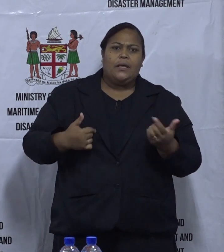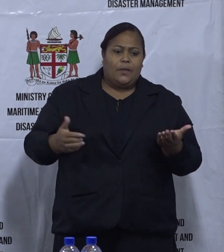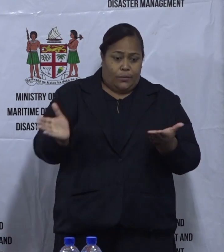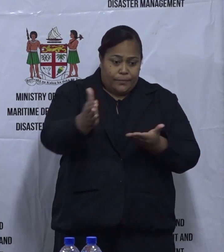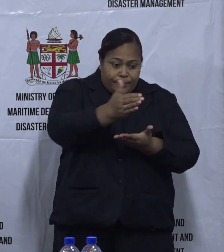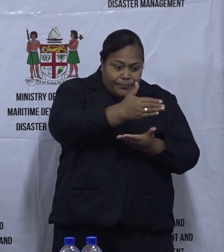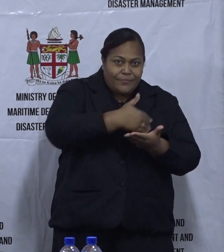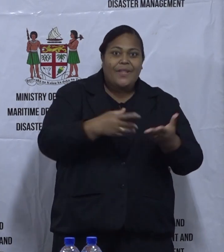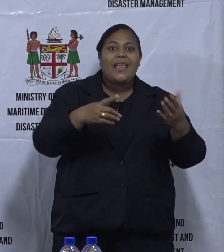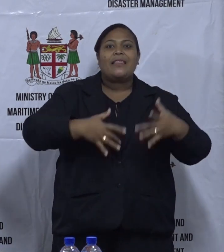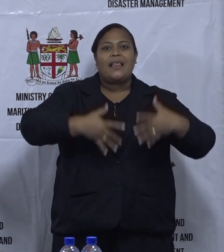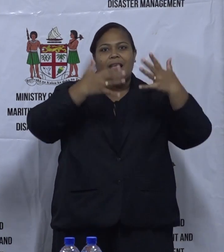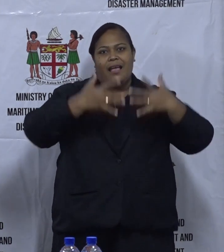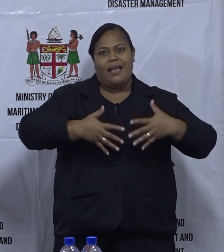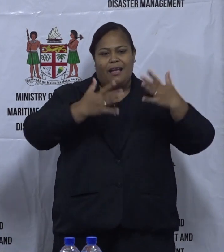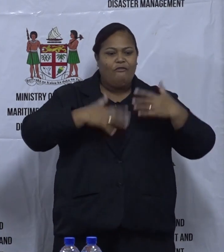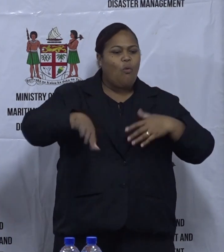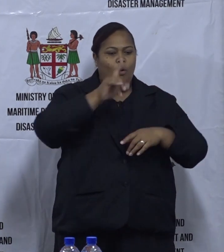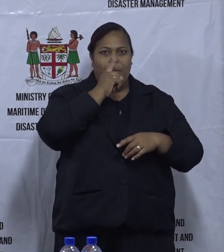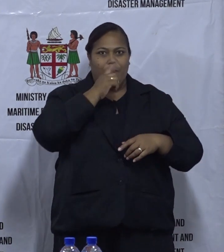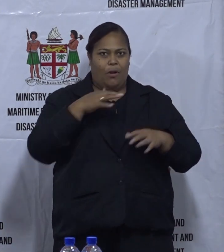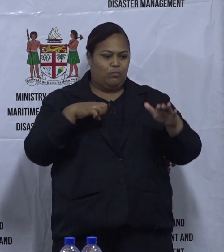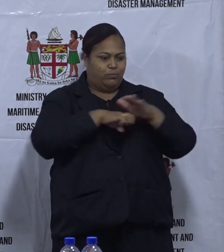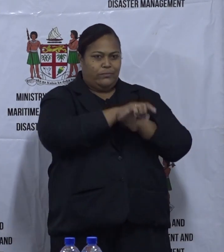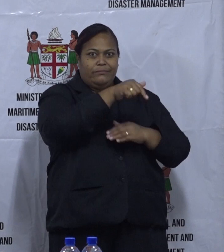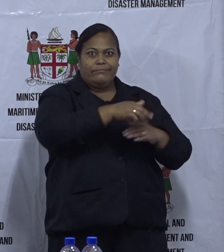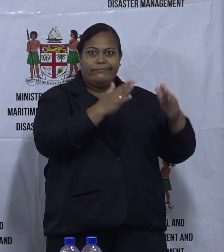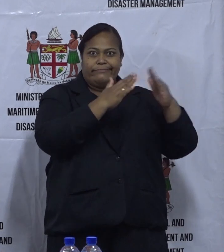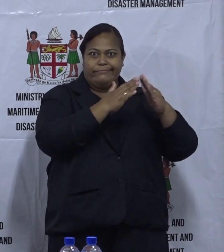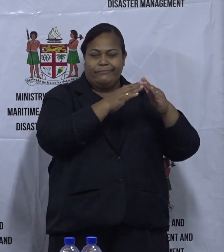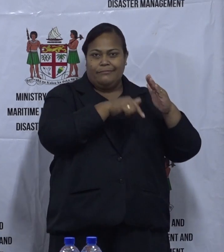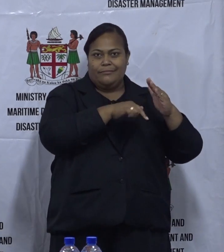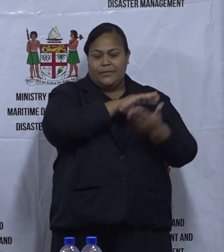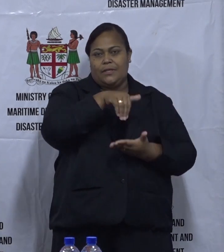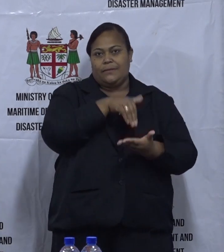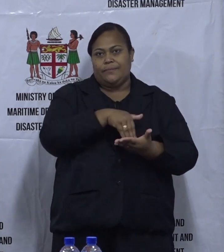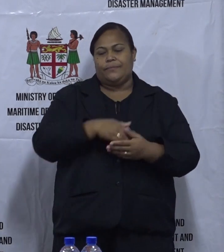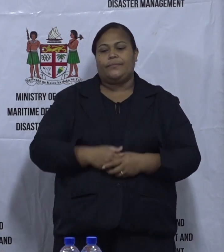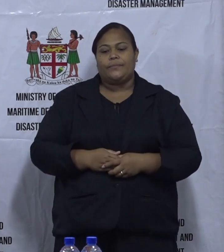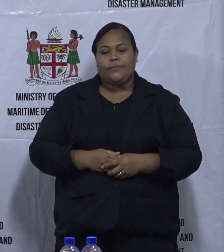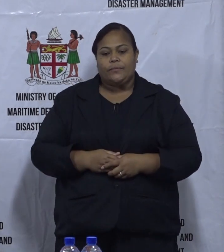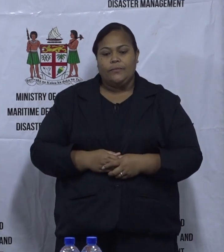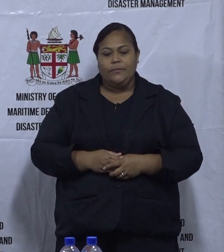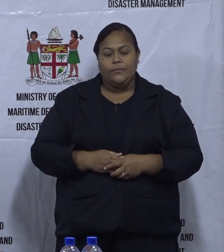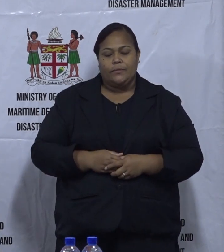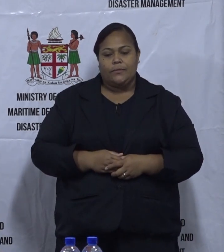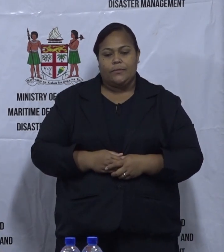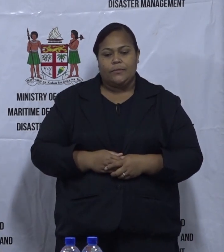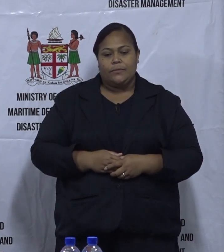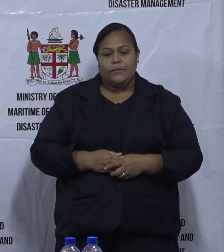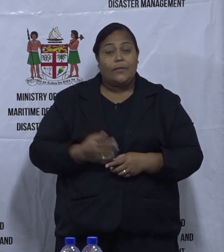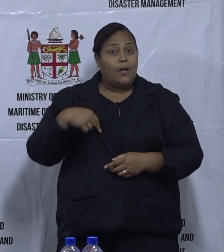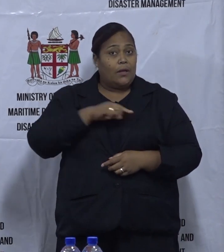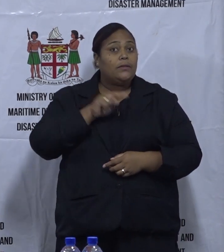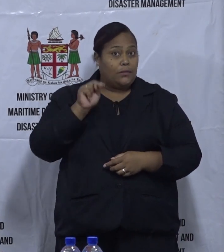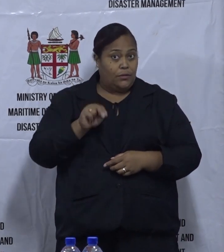disaggregated data for all evacuees who are being billeted in all evacuation centers, so that we